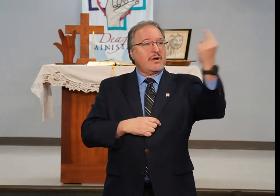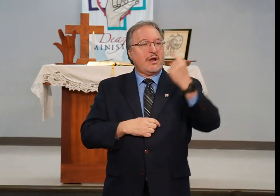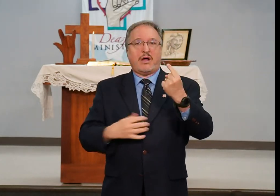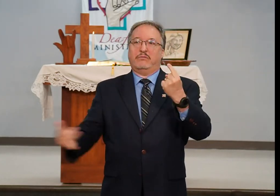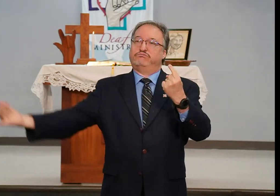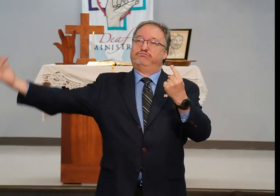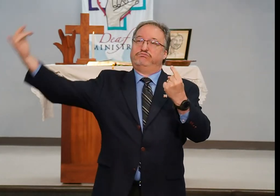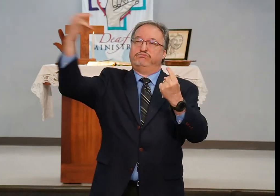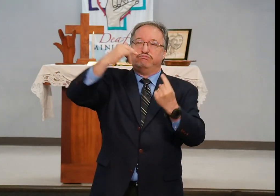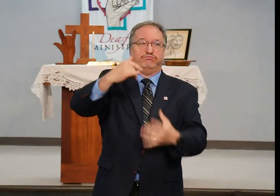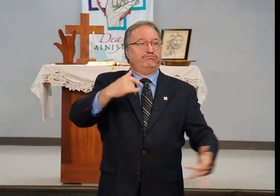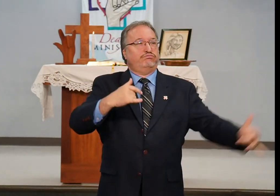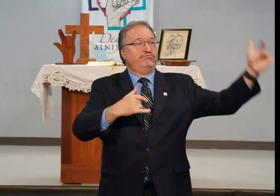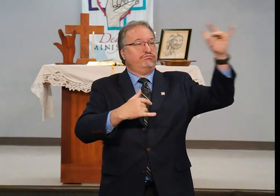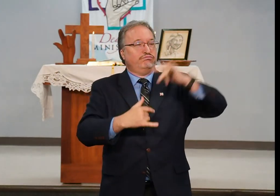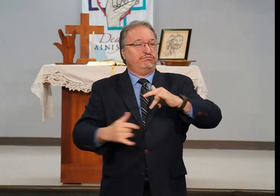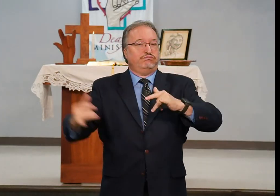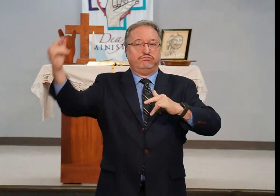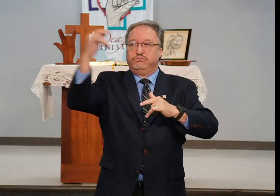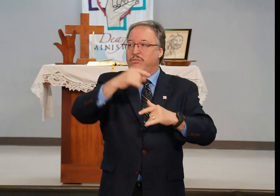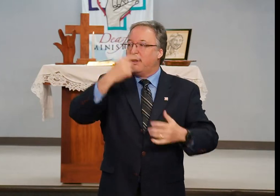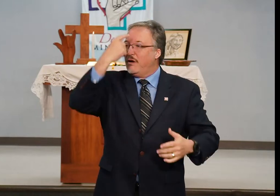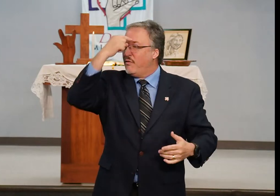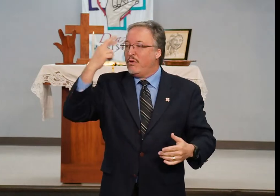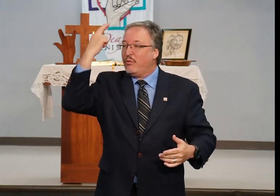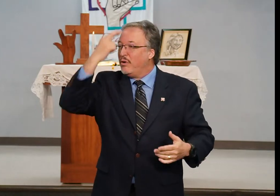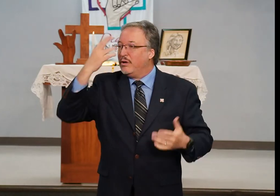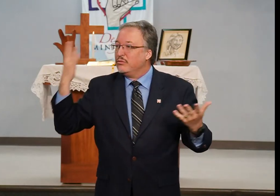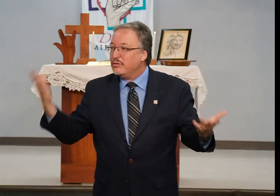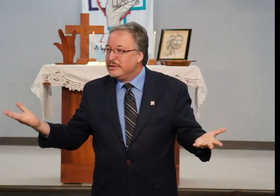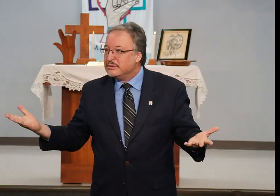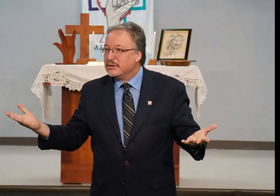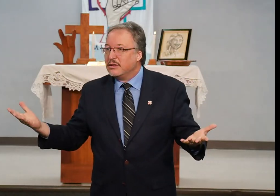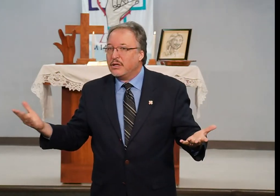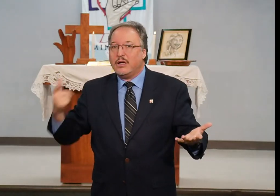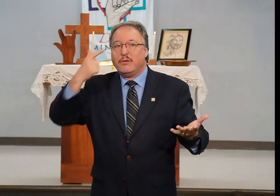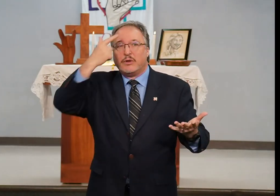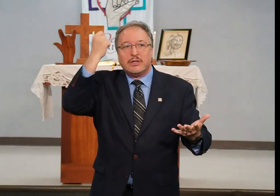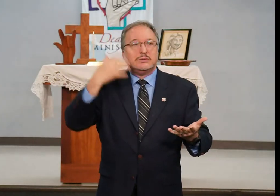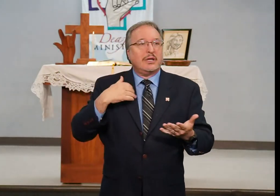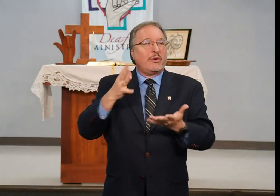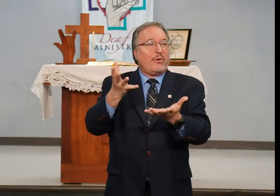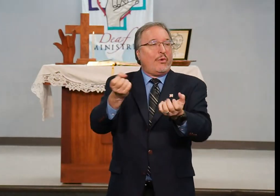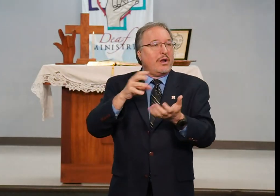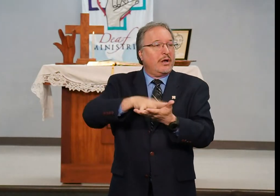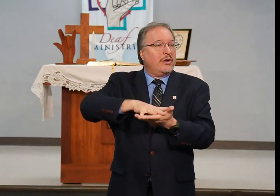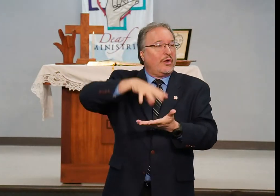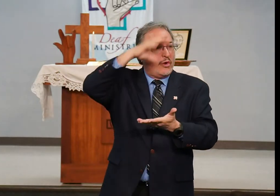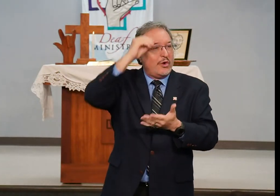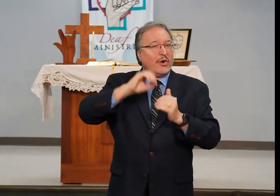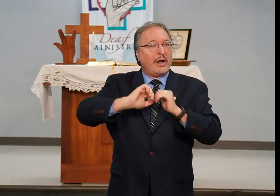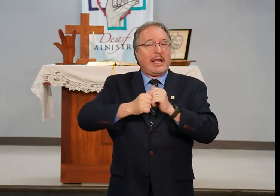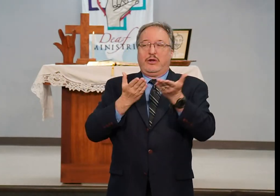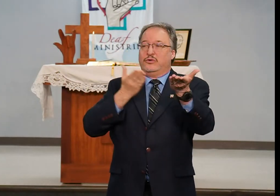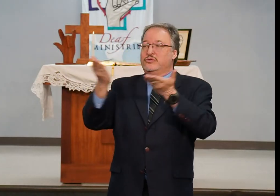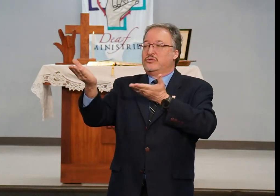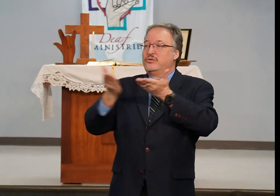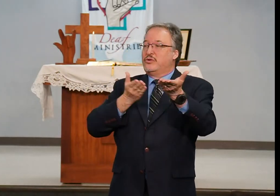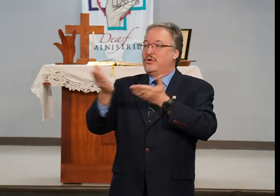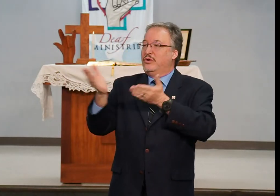all making an effort to be there for this conference. They spent the money, their expenses to